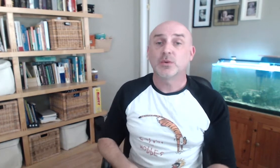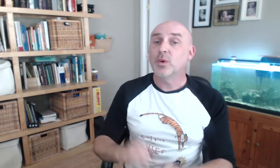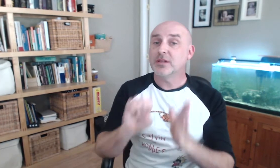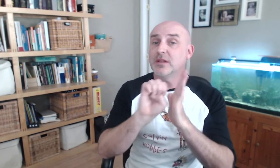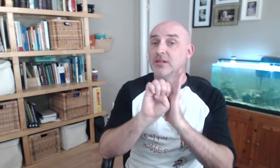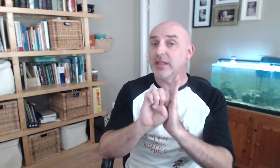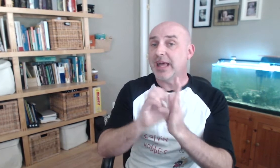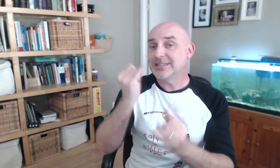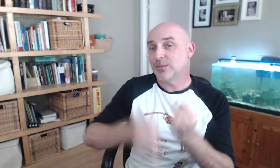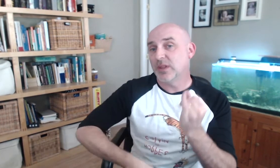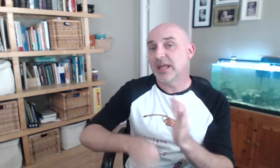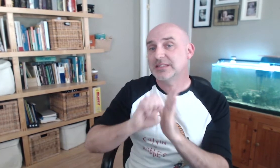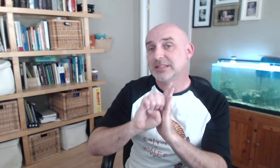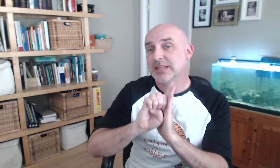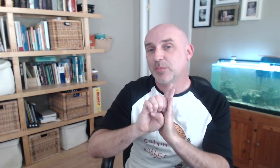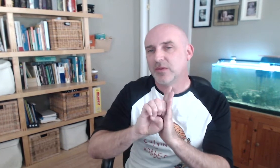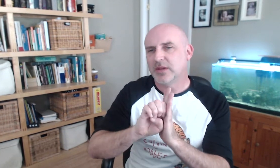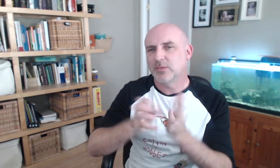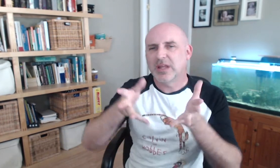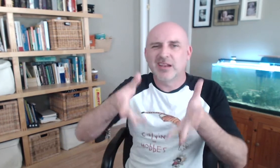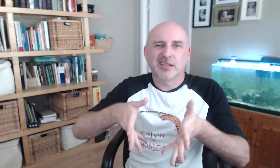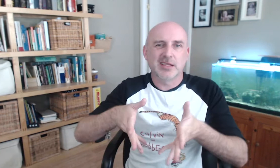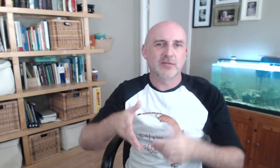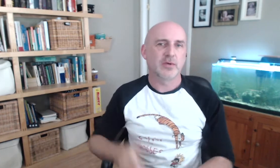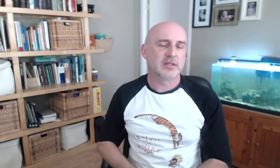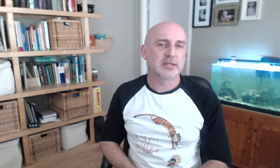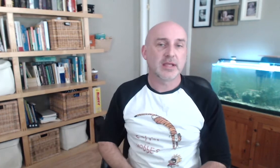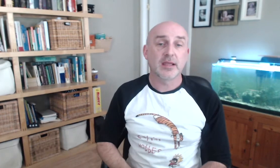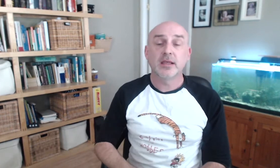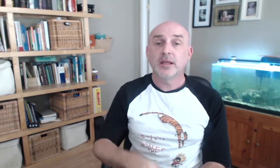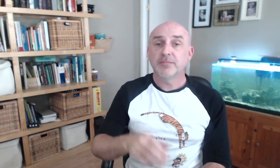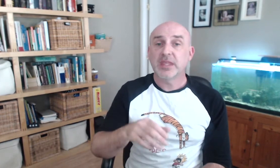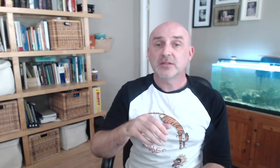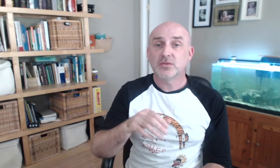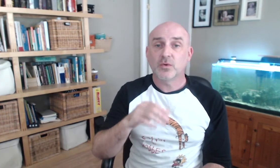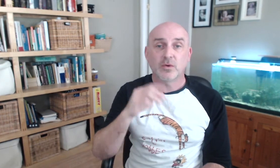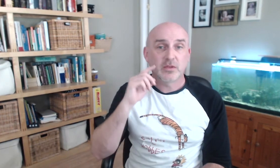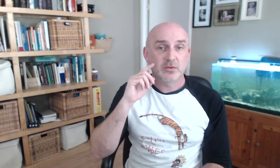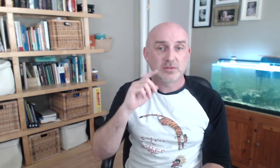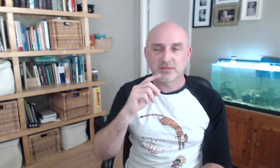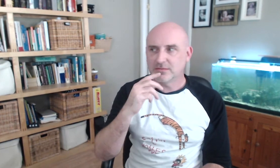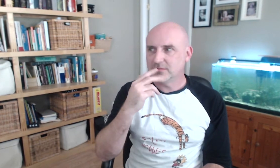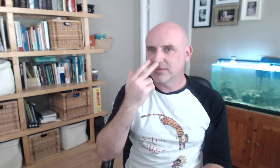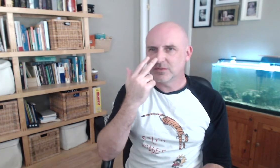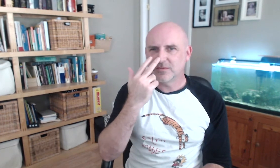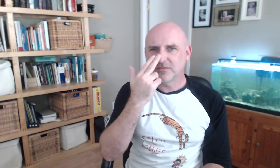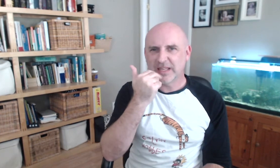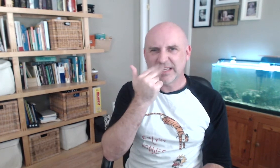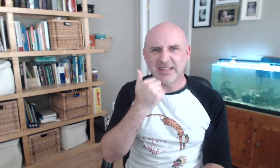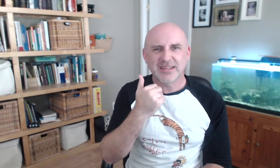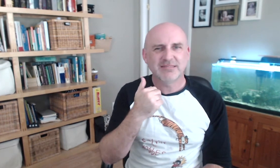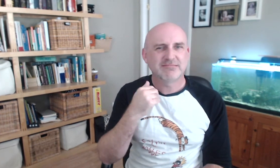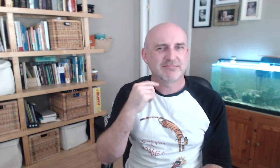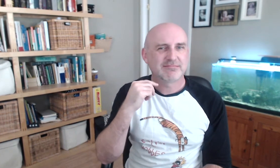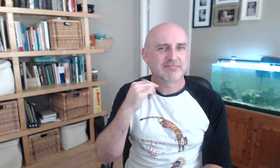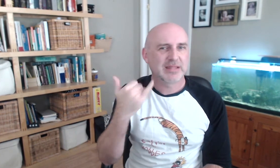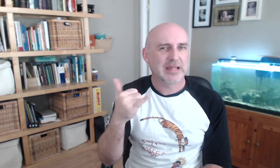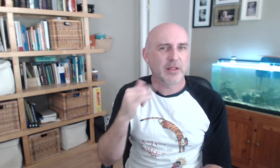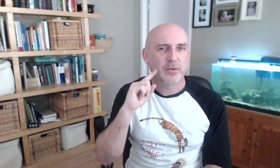one last example that I will kind of leave with today is for those funny yellow